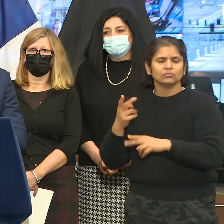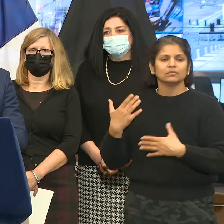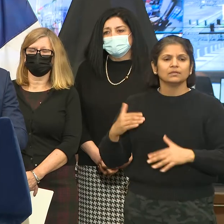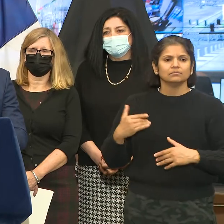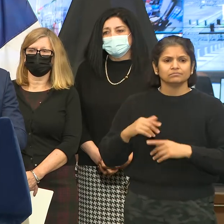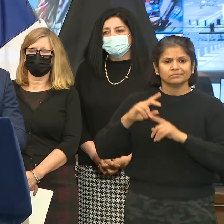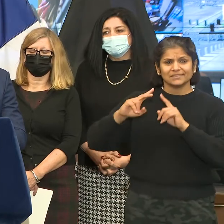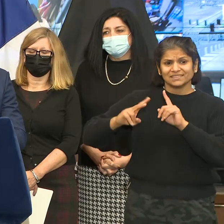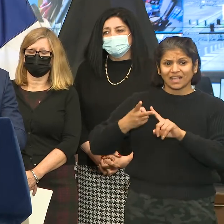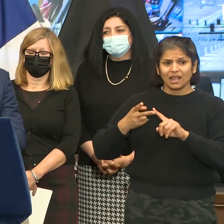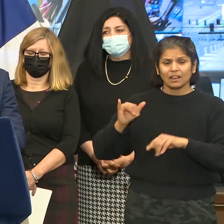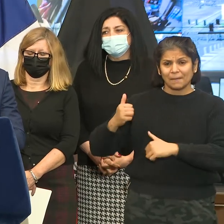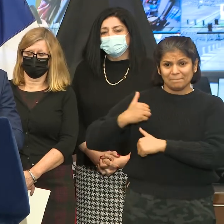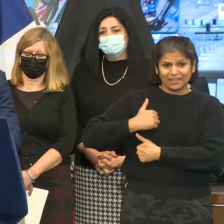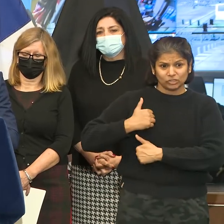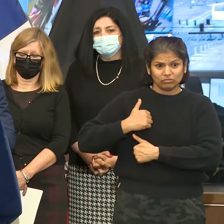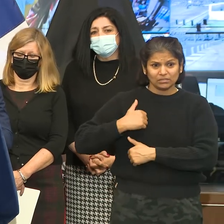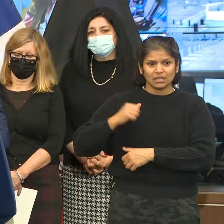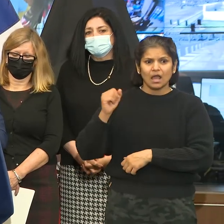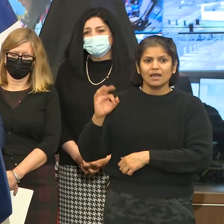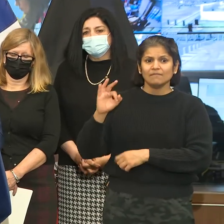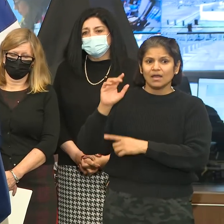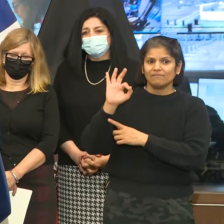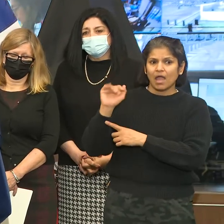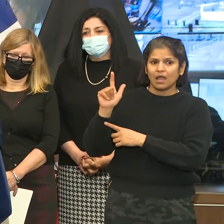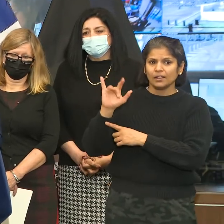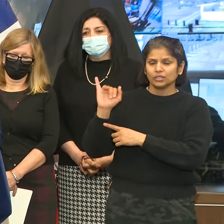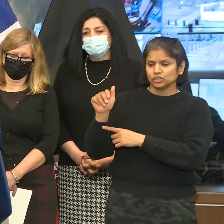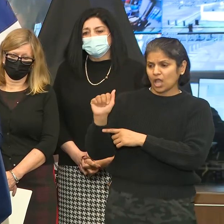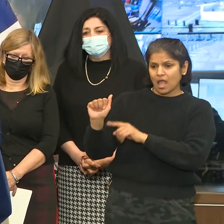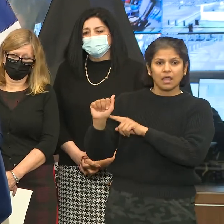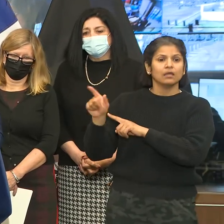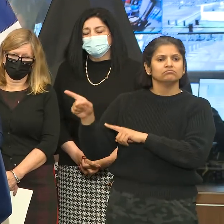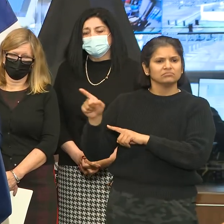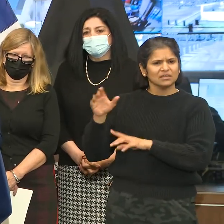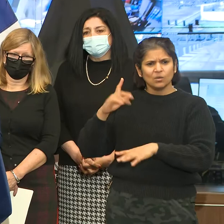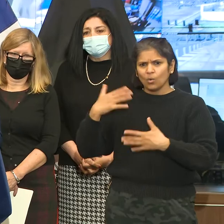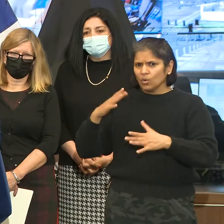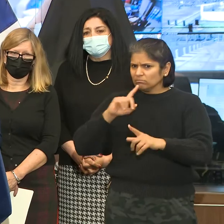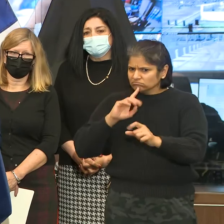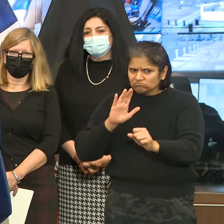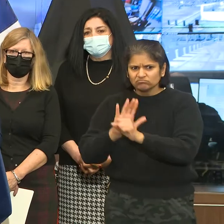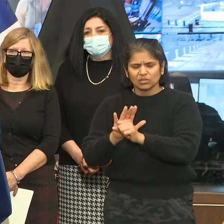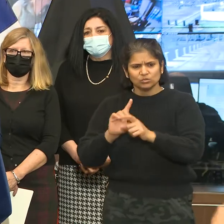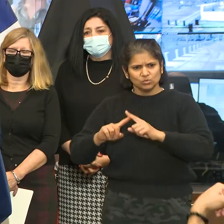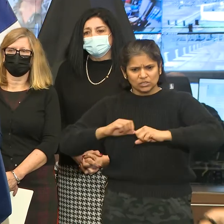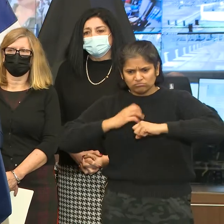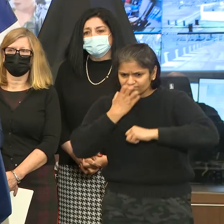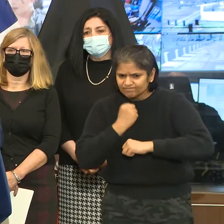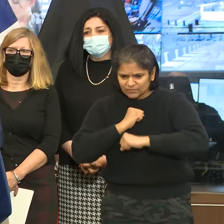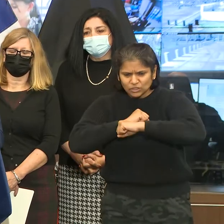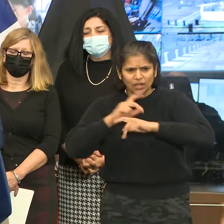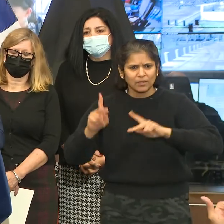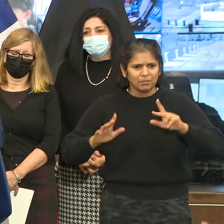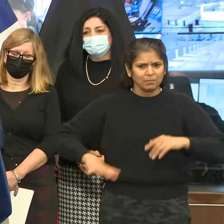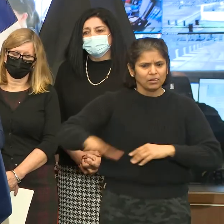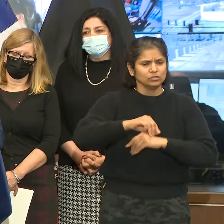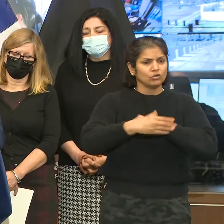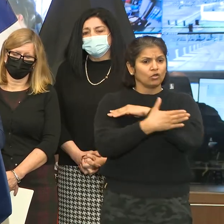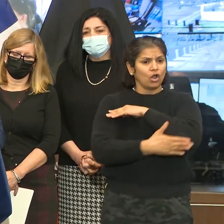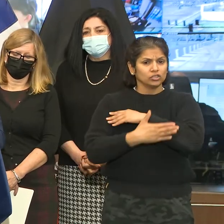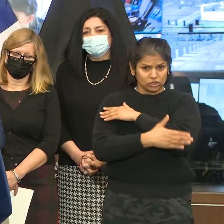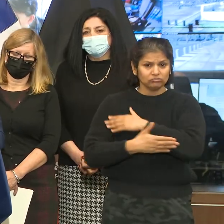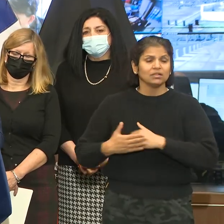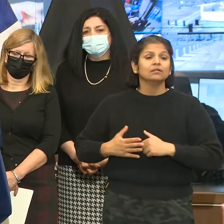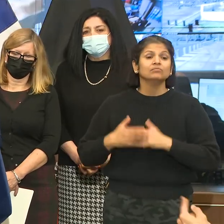Fallujah. He has been committed to protecting the people of this country, and now we have those talents to be committed to protect the people of